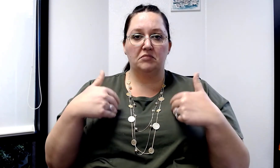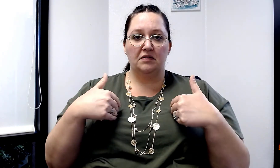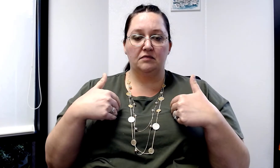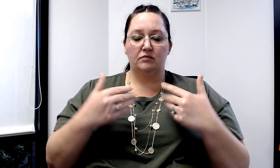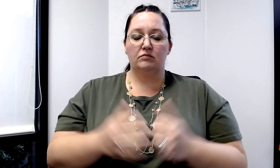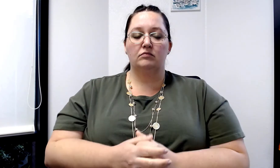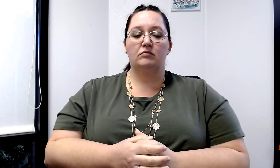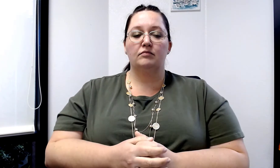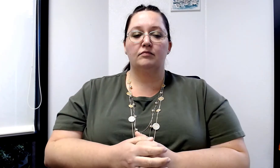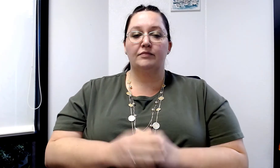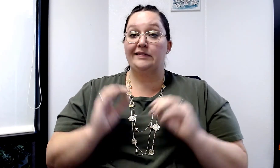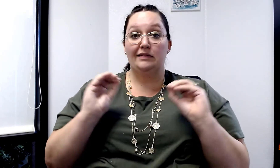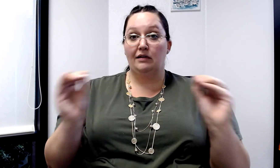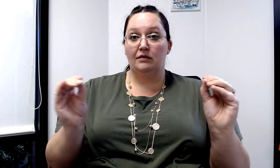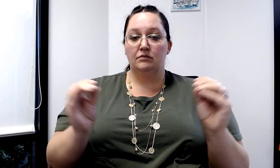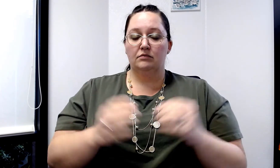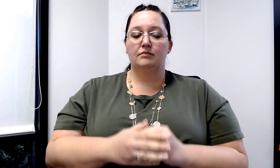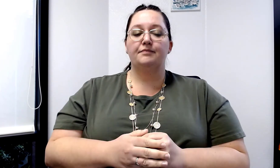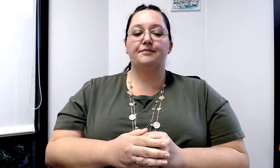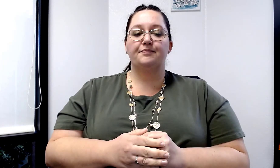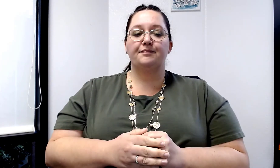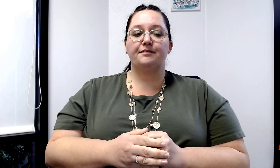and various ones. None is one of them.